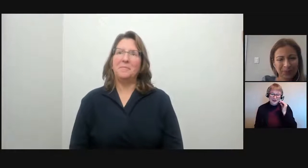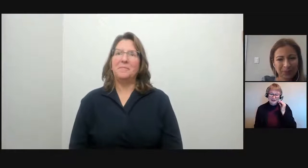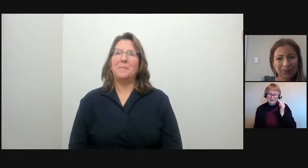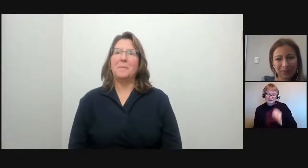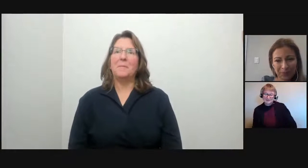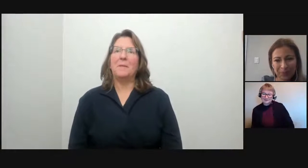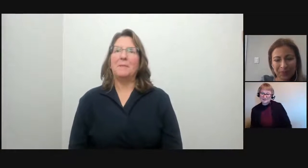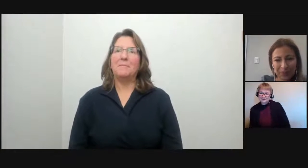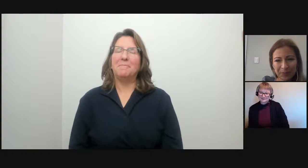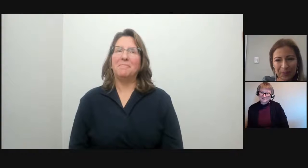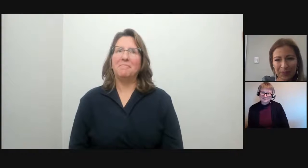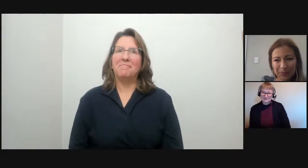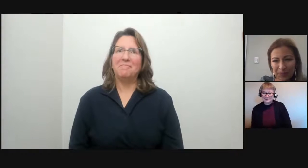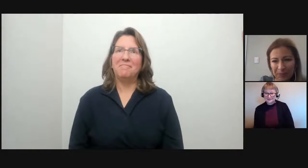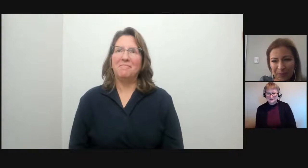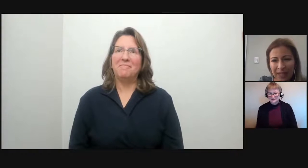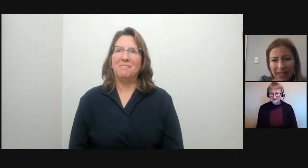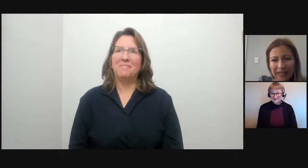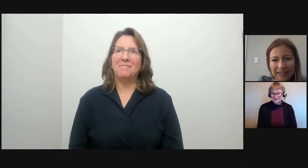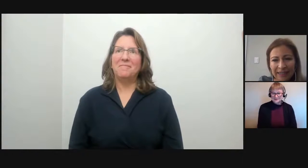Thank you for that.